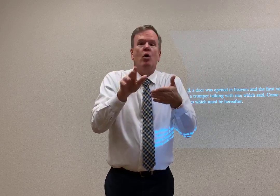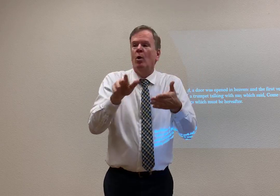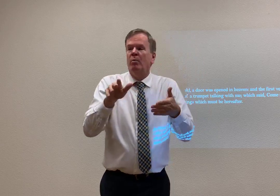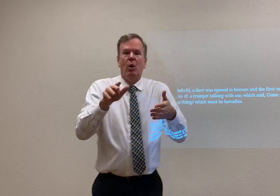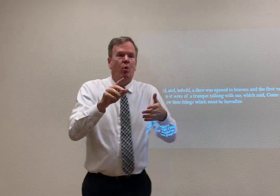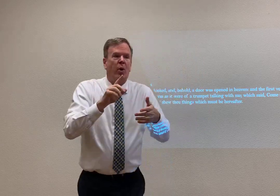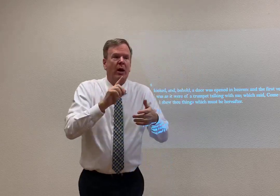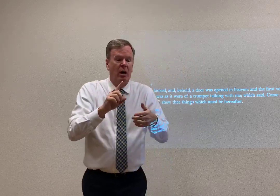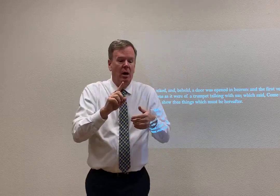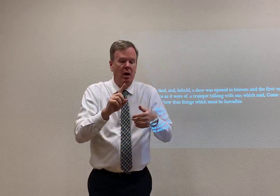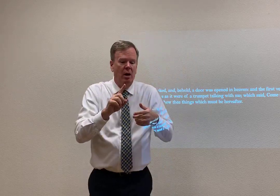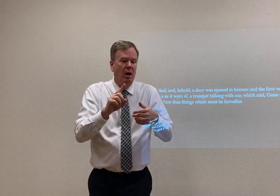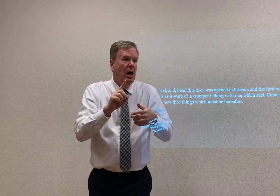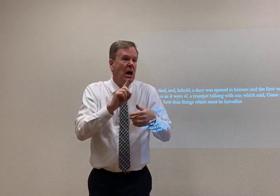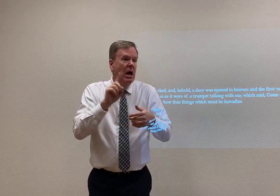language.